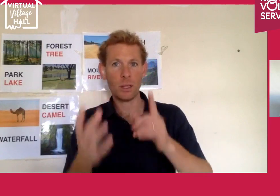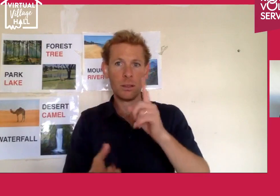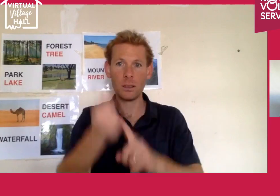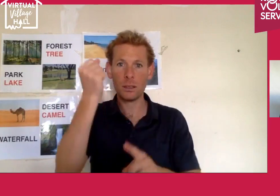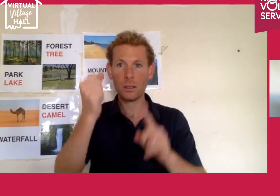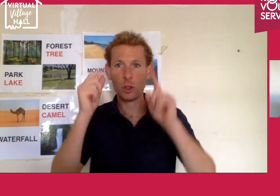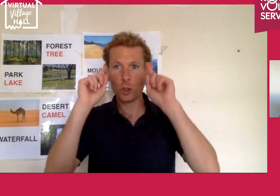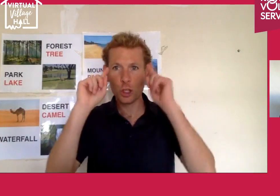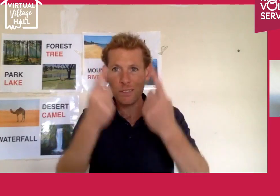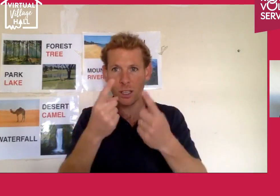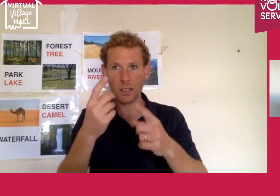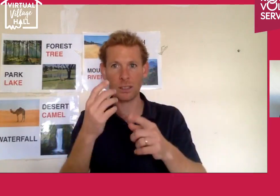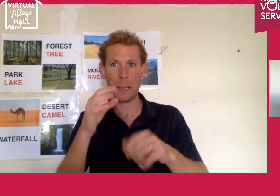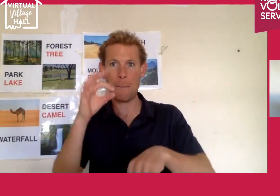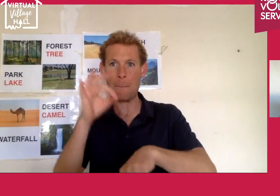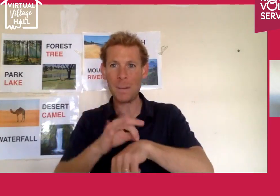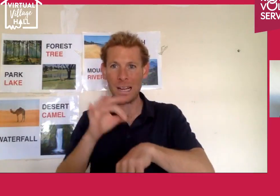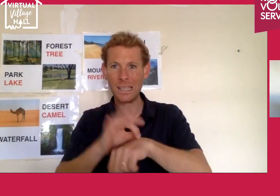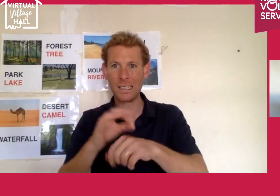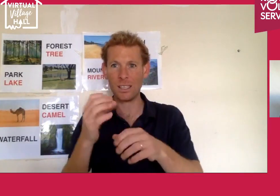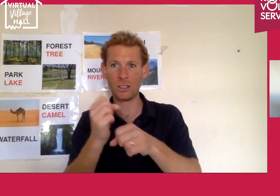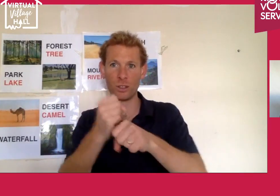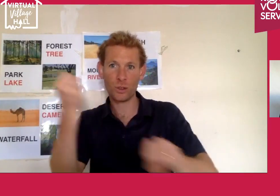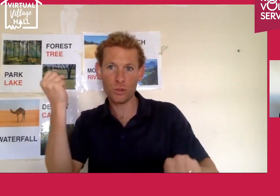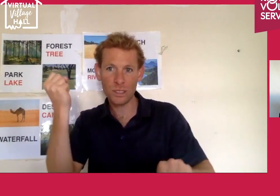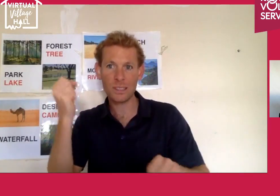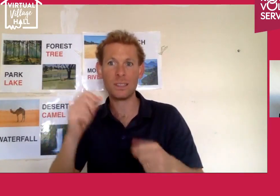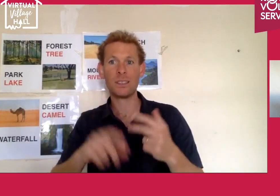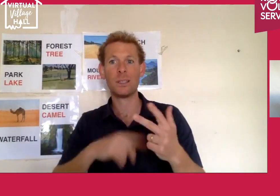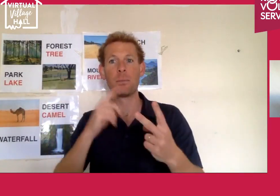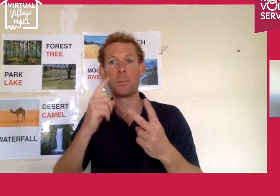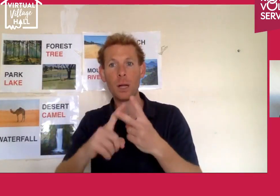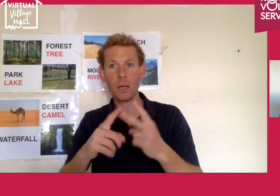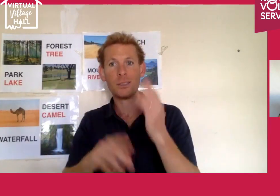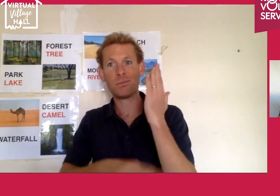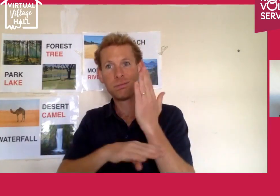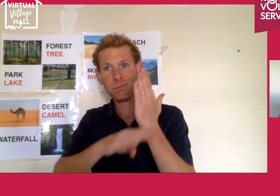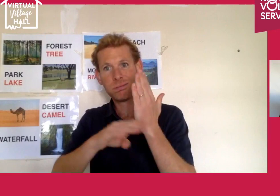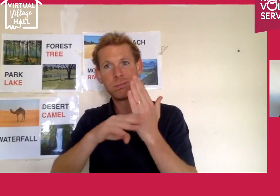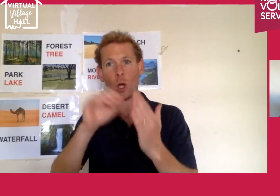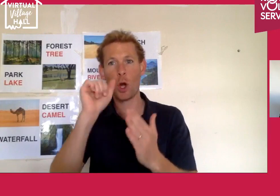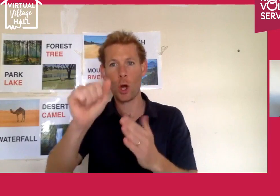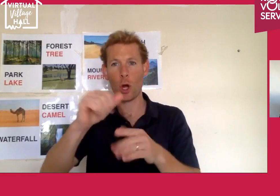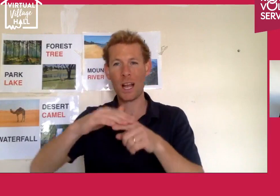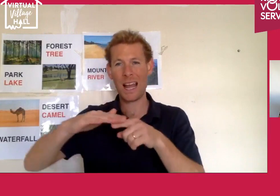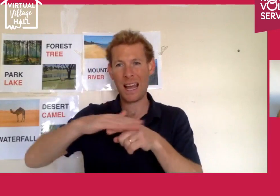it's thanks to the interpreters that she got through university. She did all of her medical training. She is